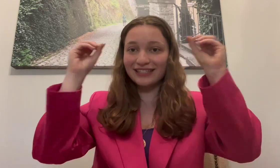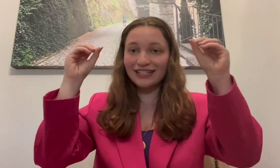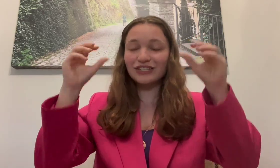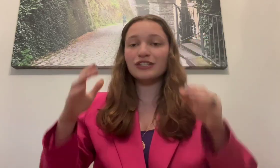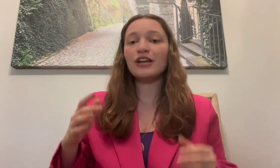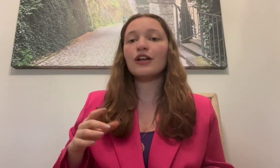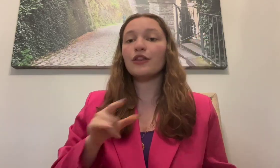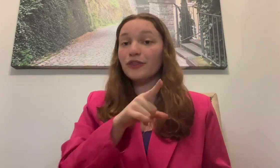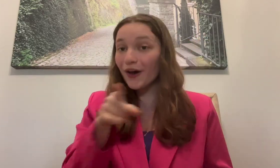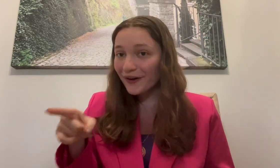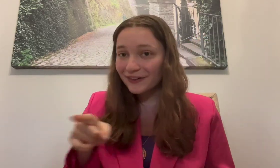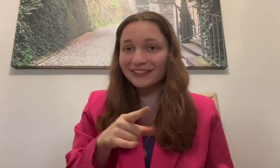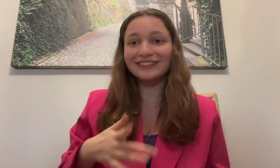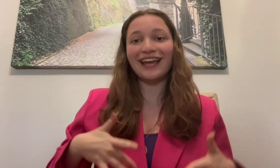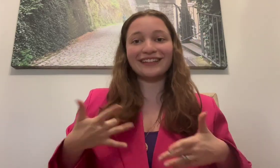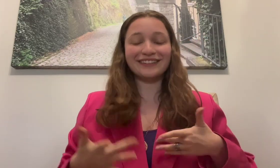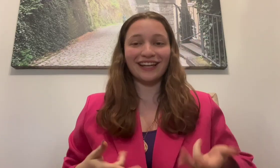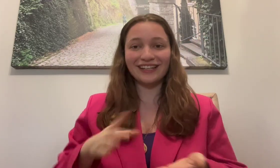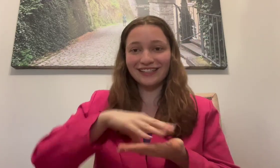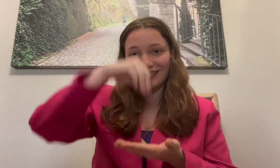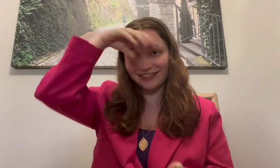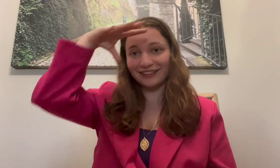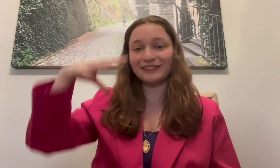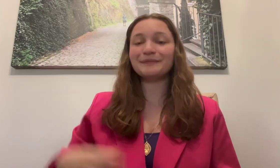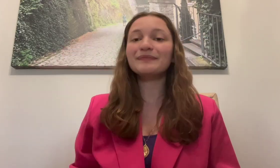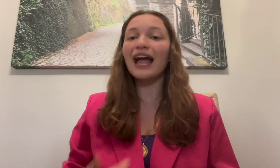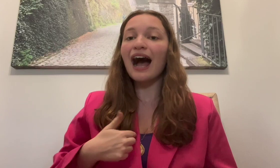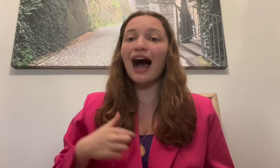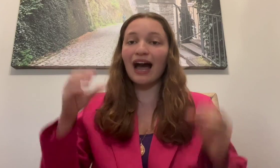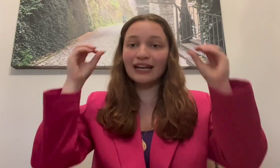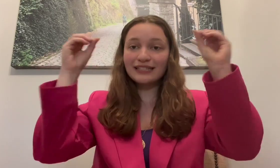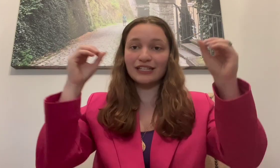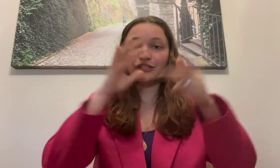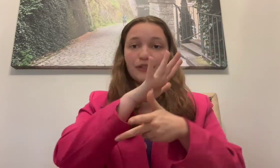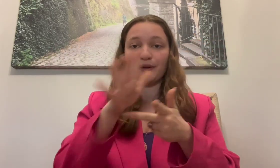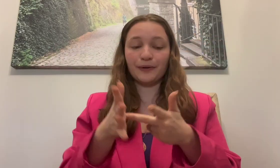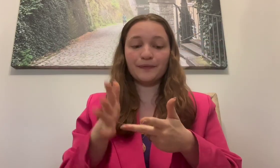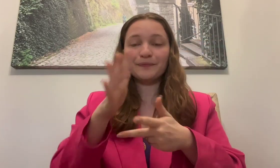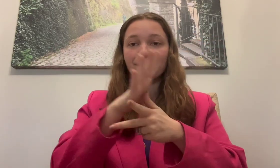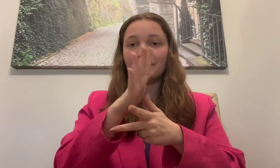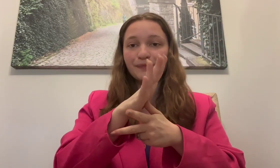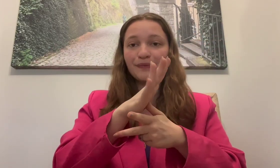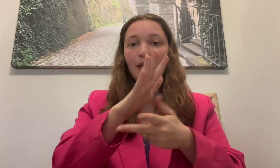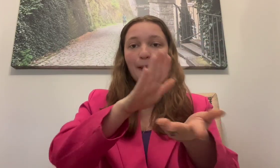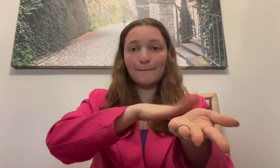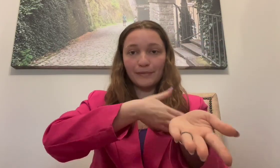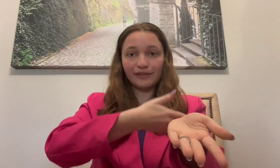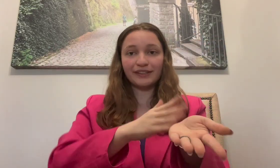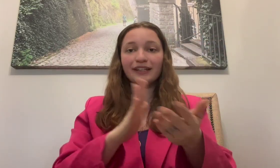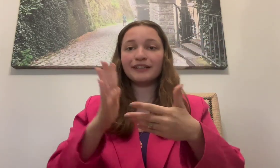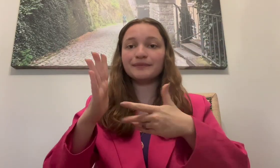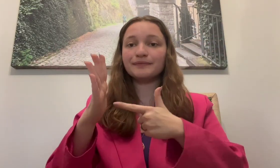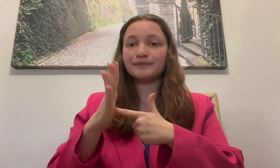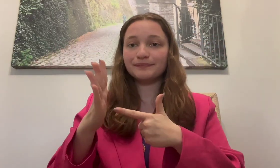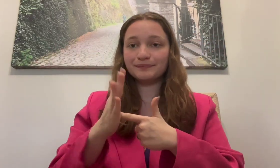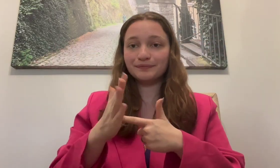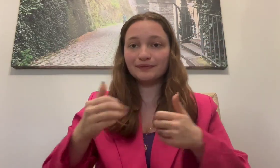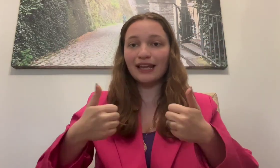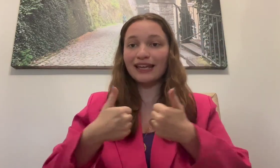teach those excited to learn. I teach through music,